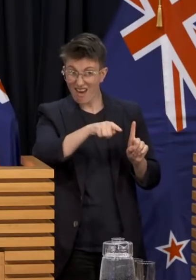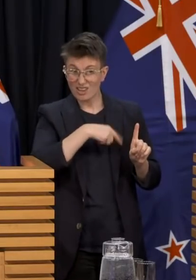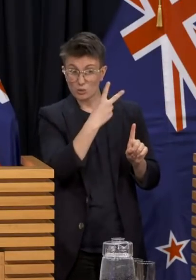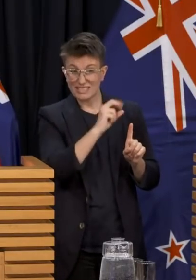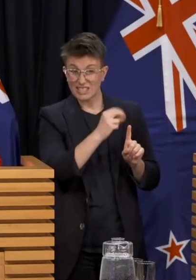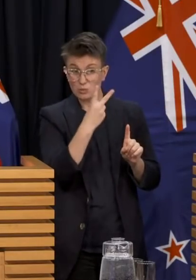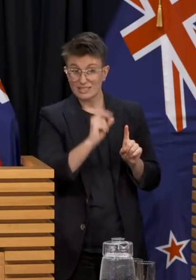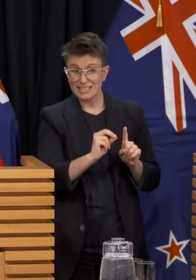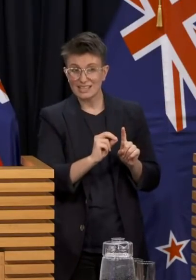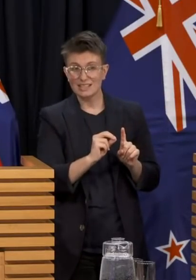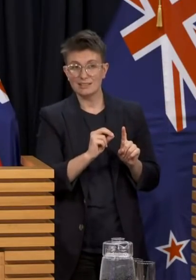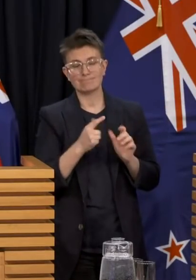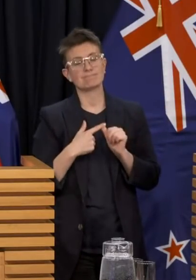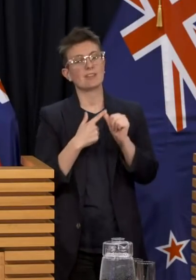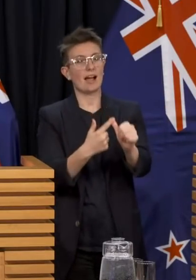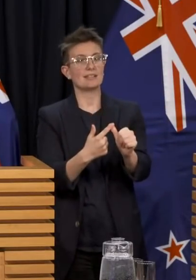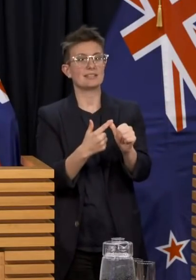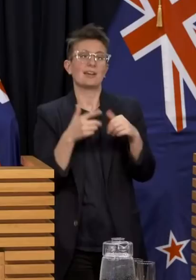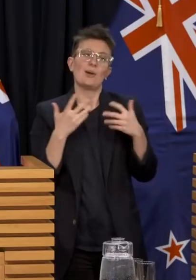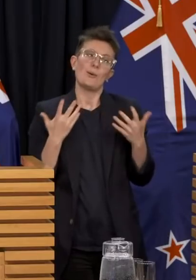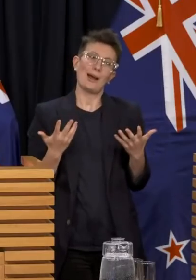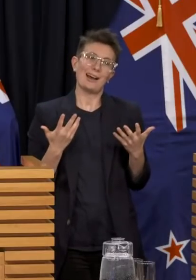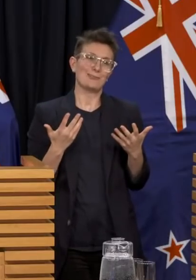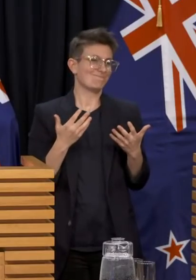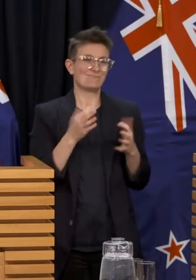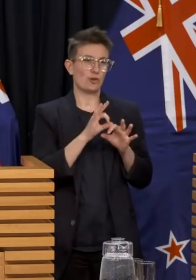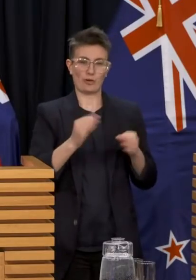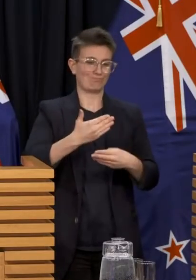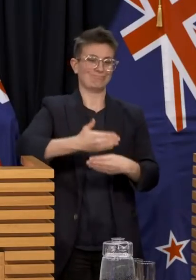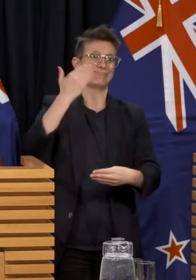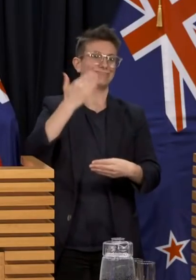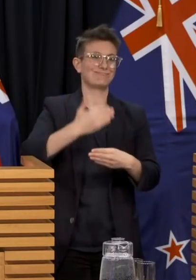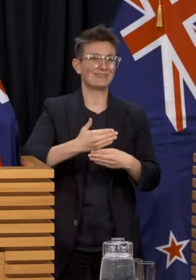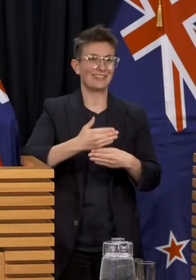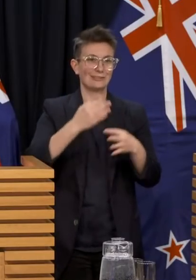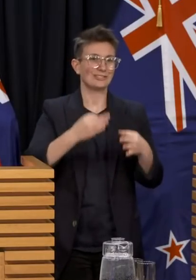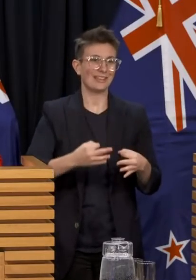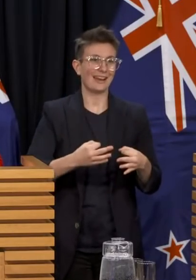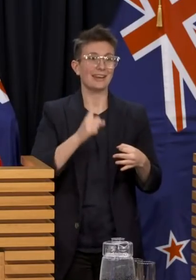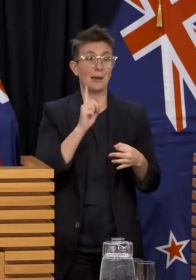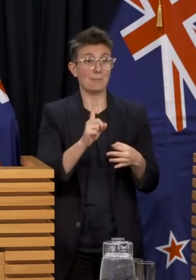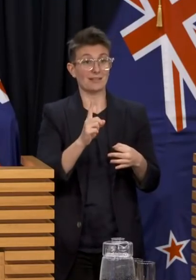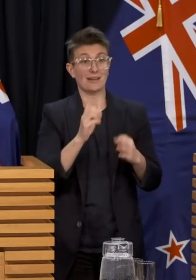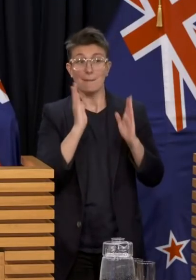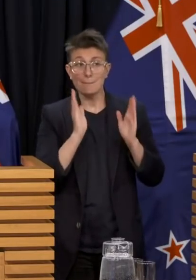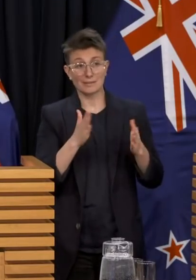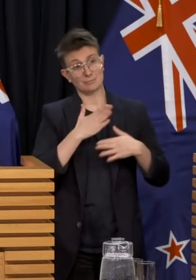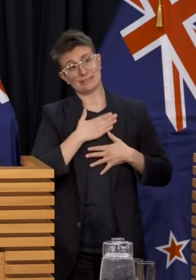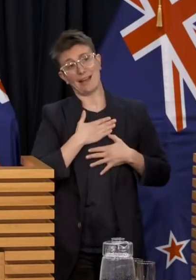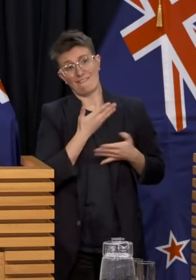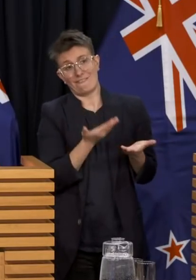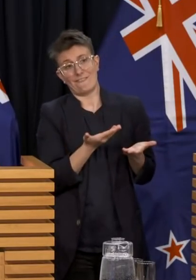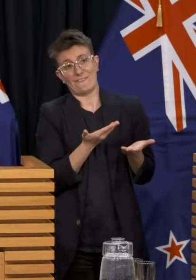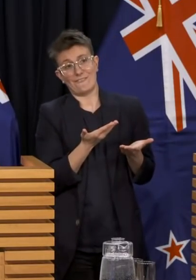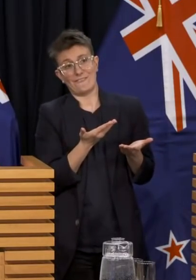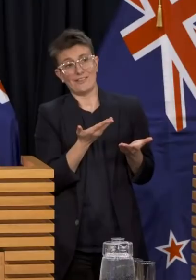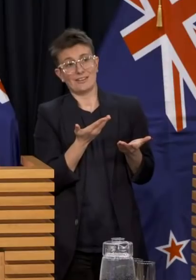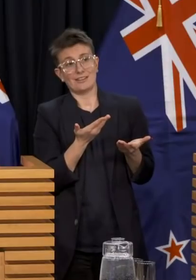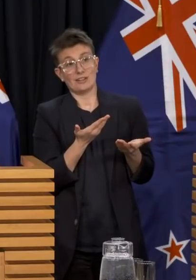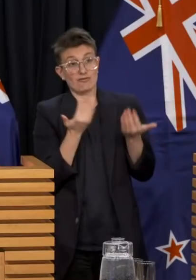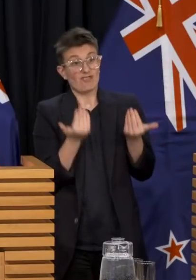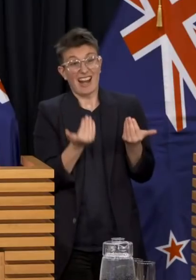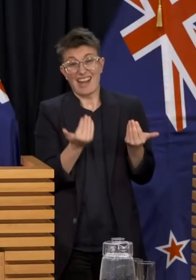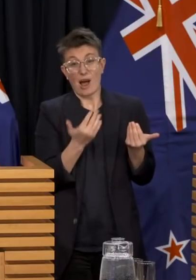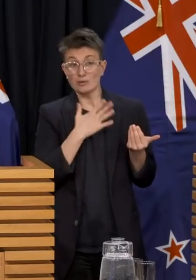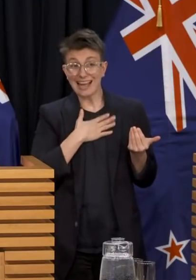criteria right from the beginning, that we will not open a Trans-Tasman bubble until it is safe. It will be obvious to everyone that that is not